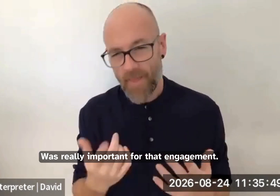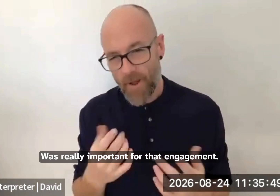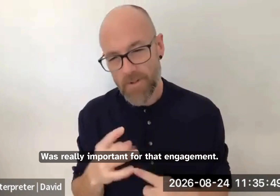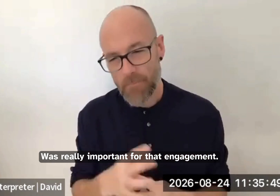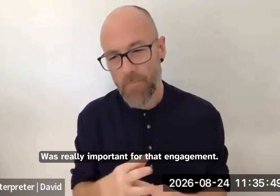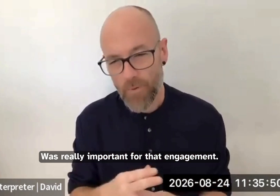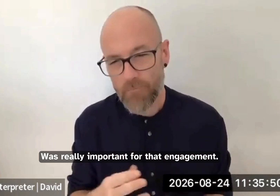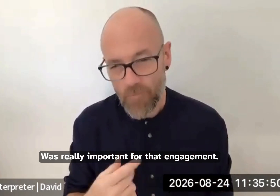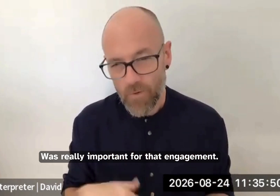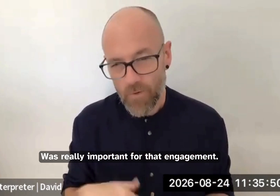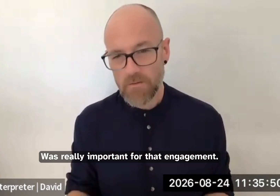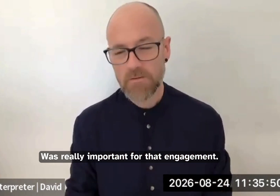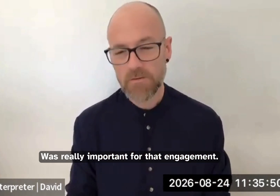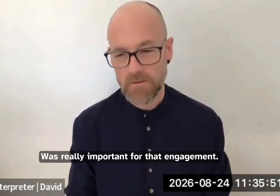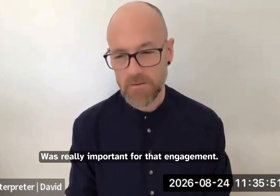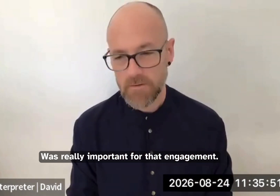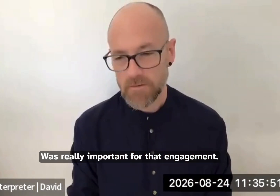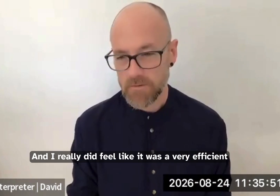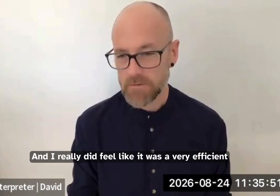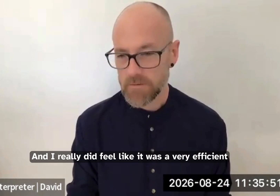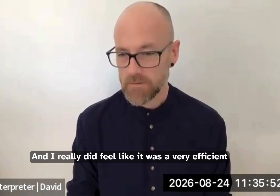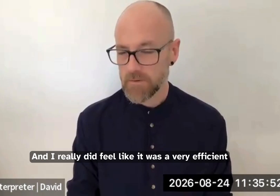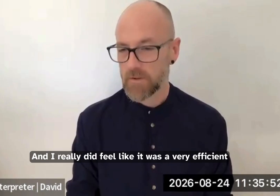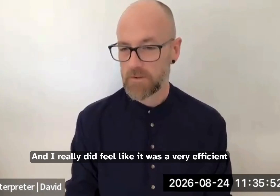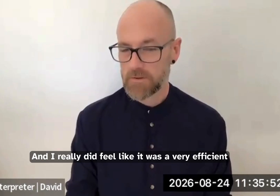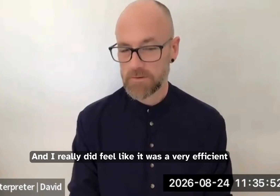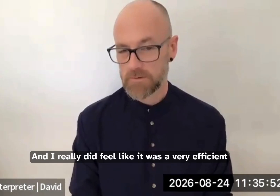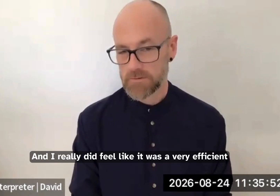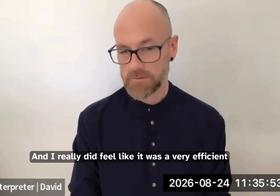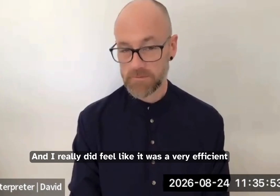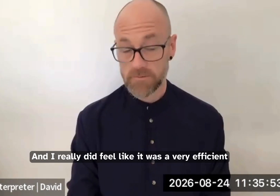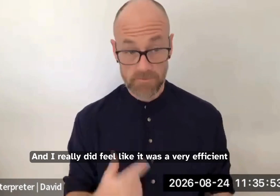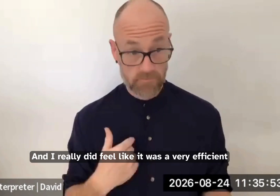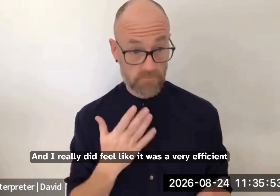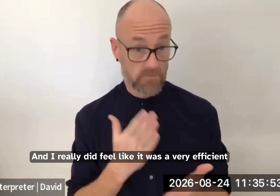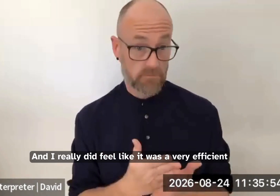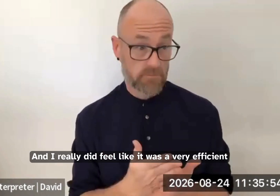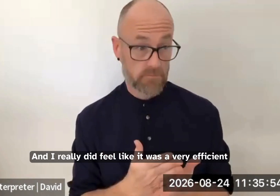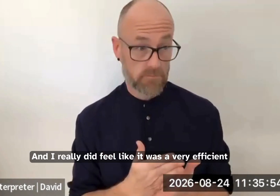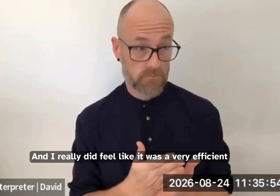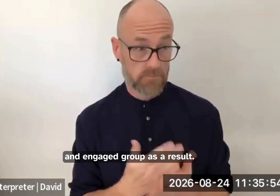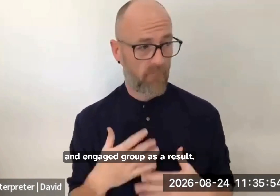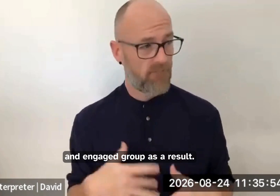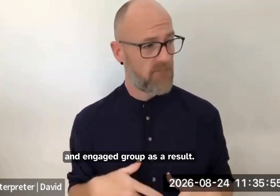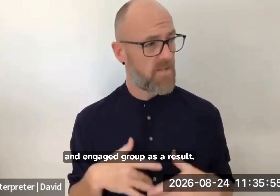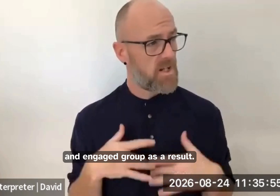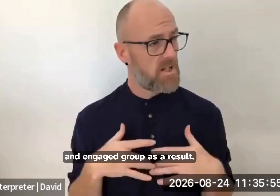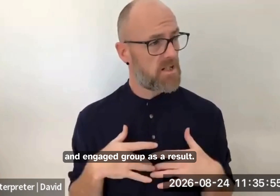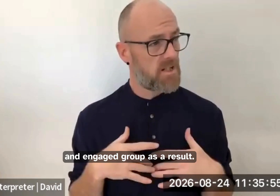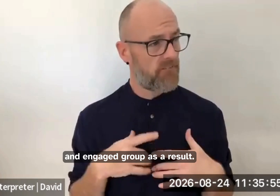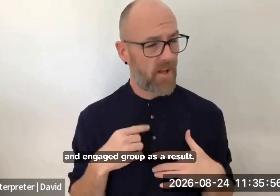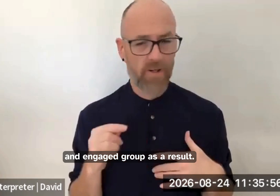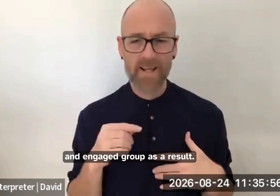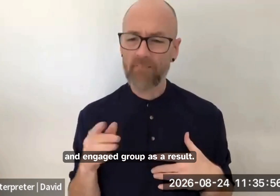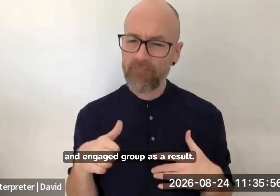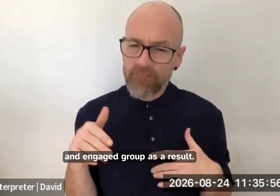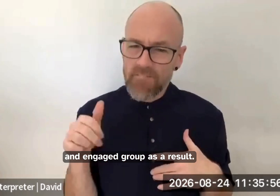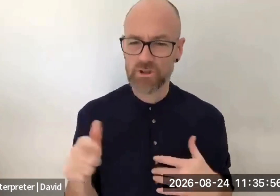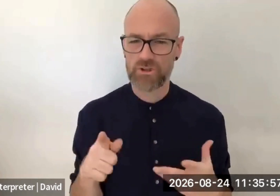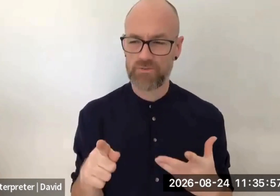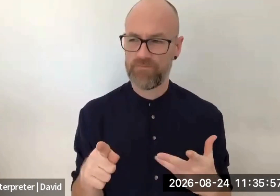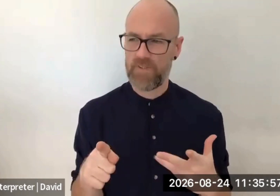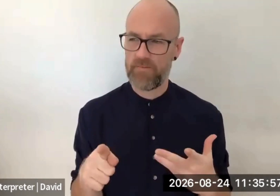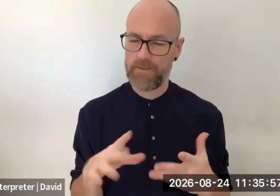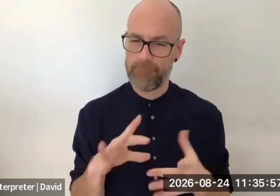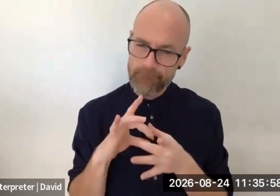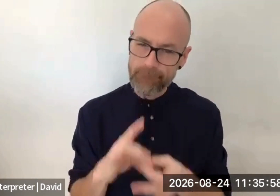for that engagement. And I really did feel like it was a very efficient and engaged group as a